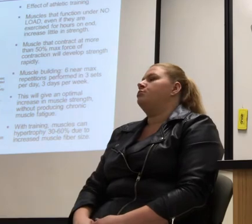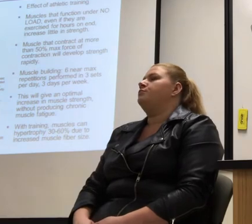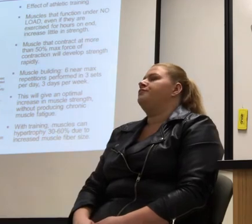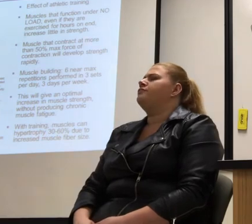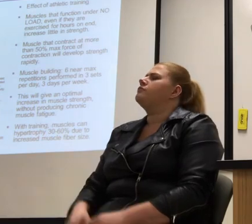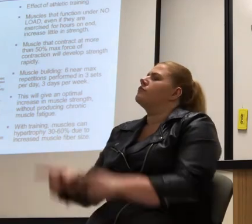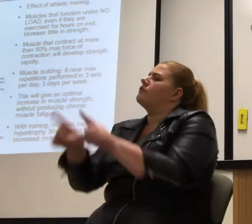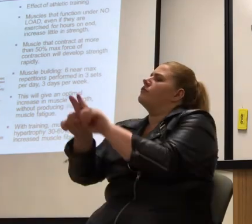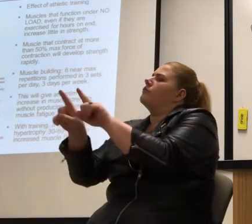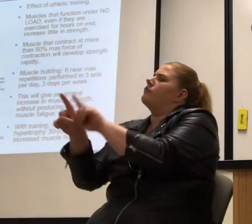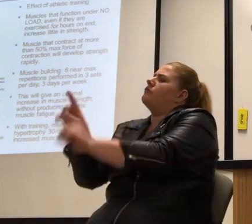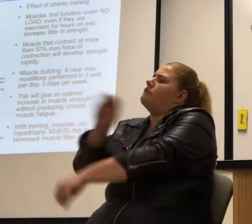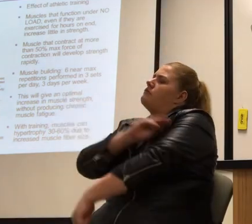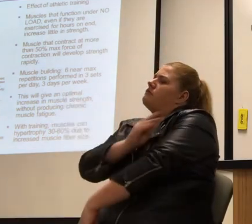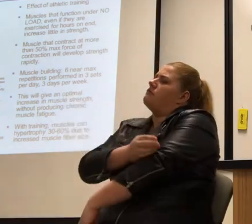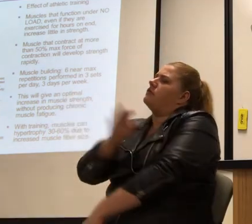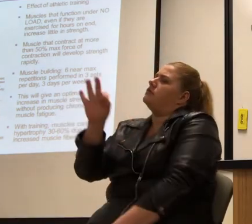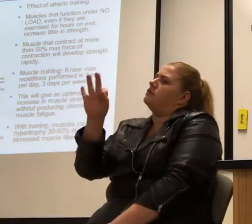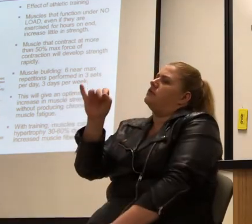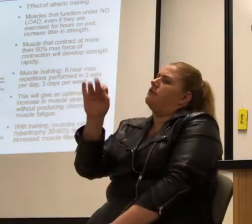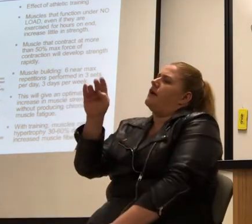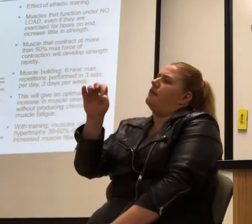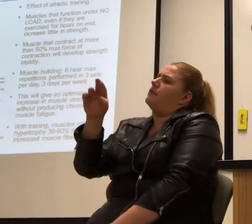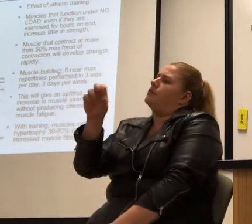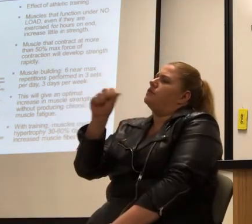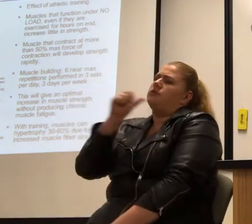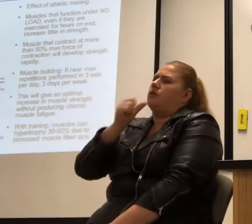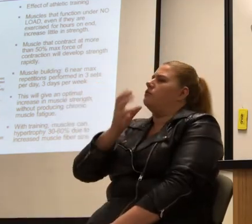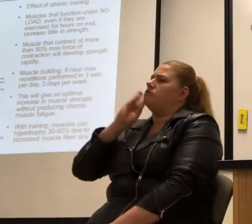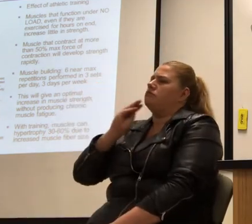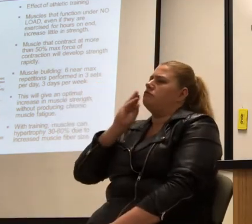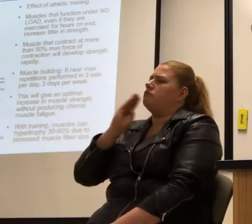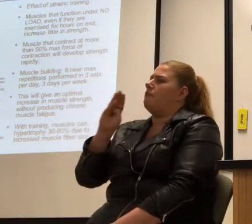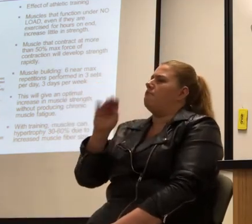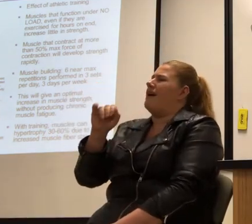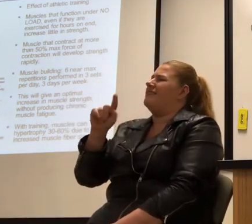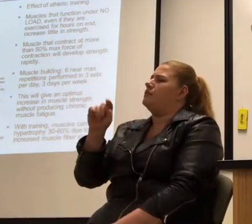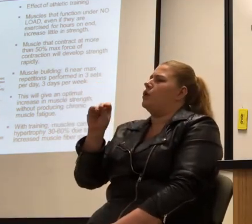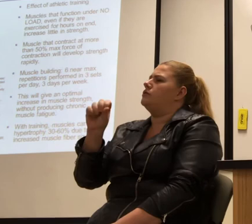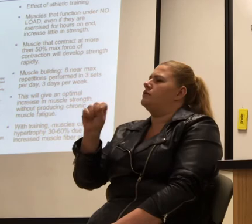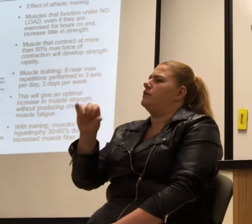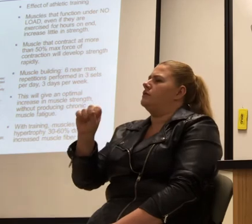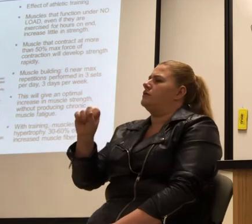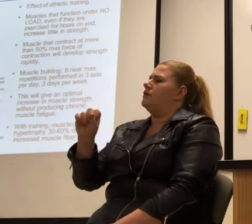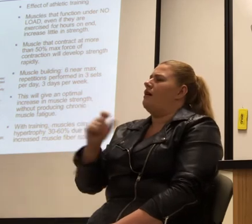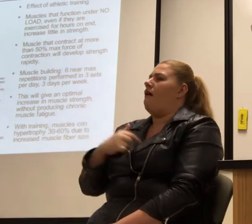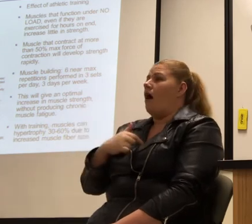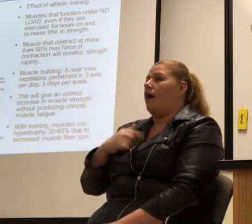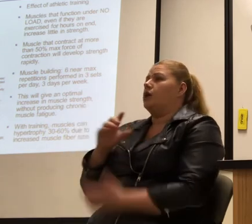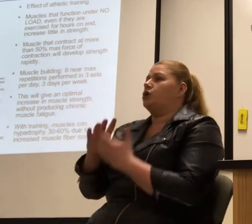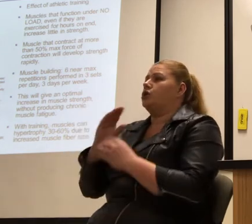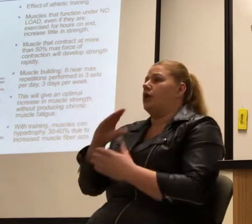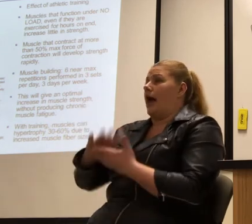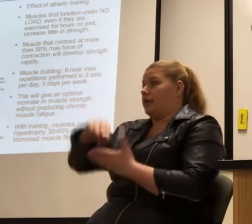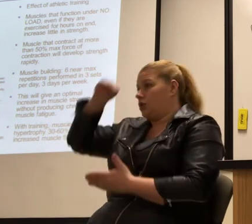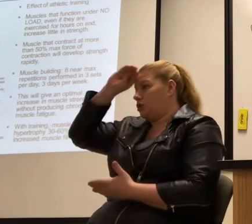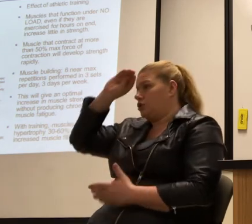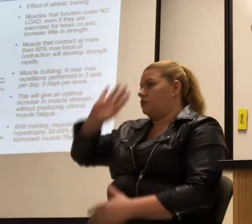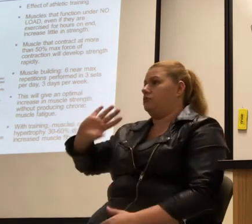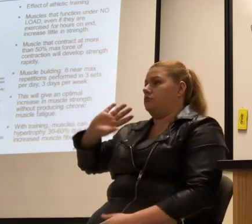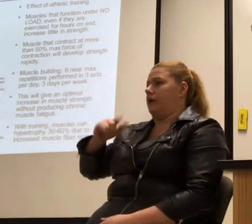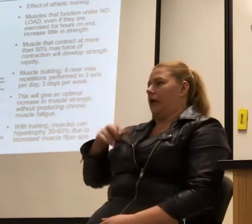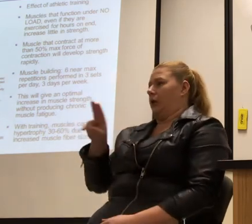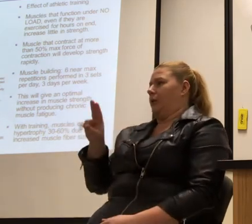And also muscle fibers, they don't undergo mitosis. I was always told as an undergrad, when I was at